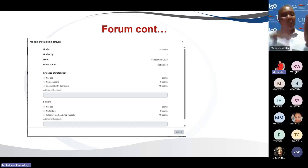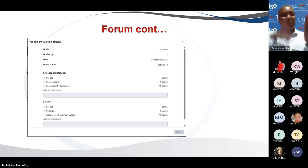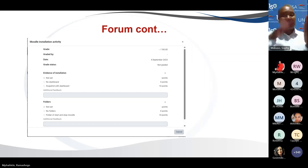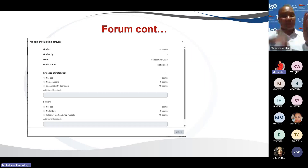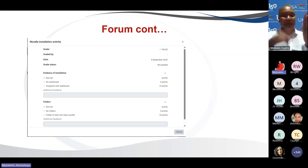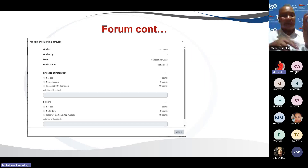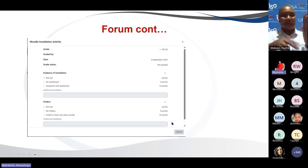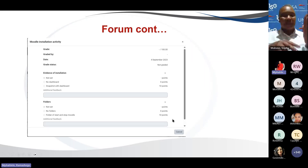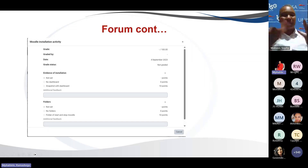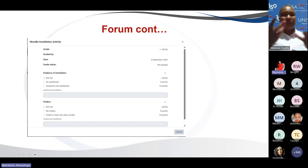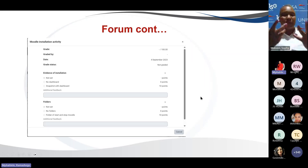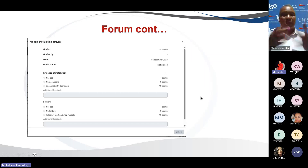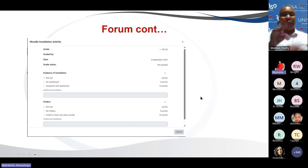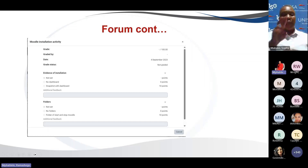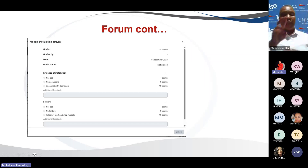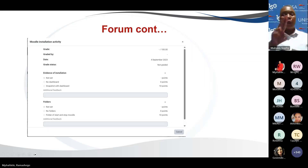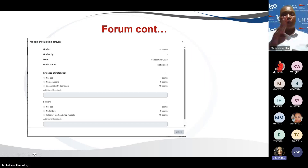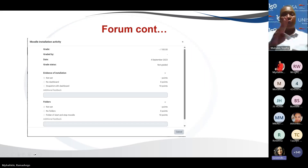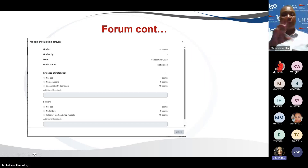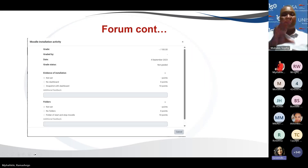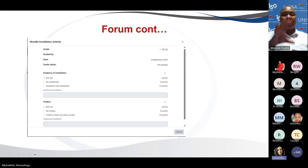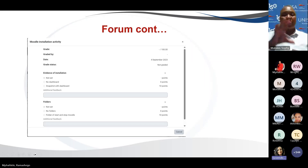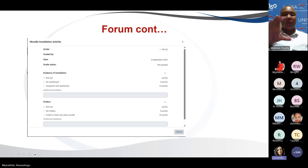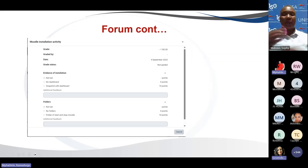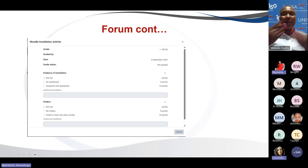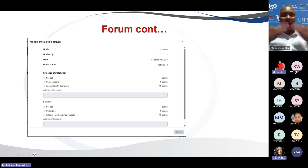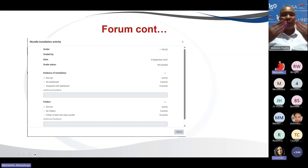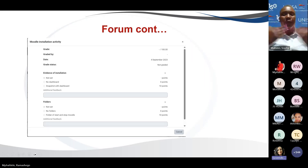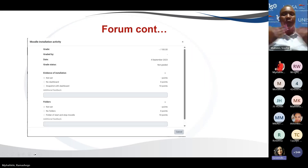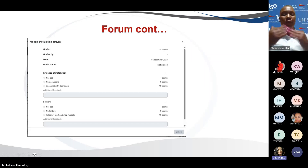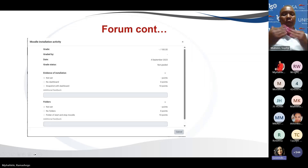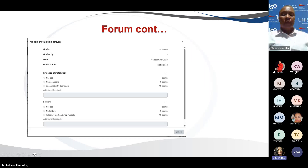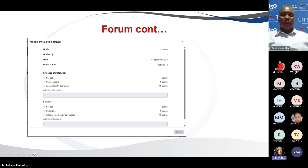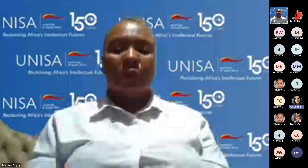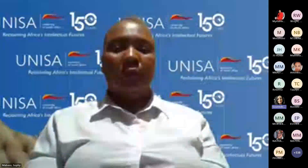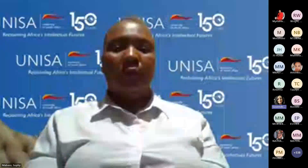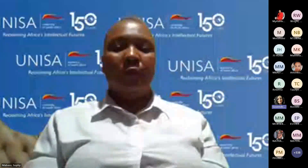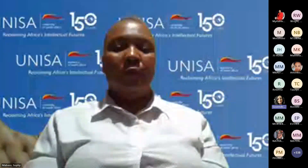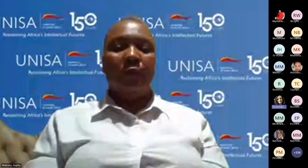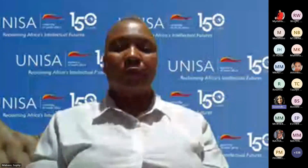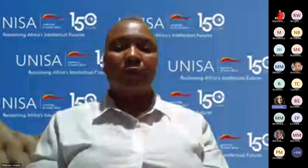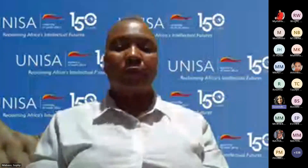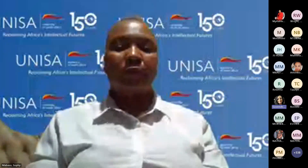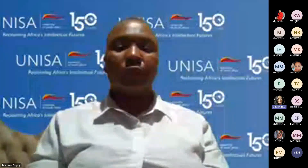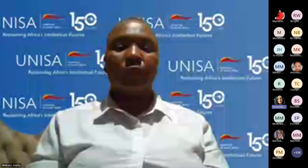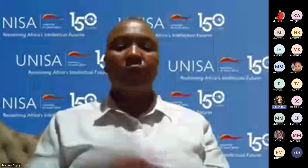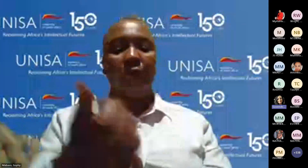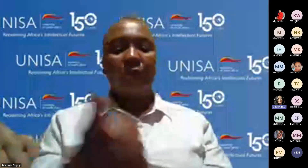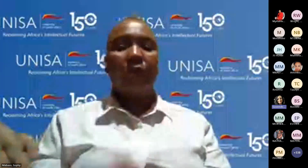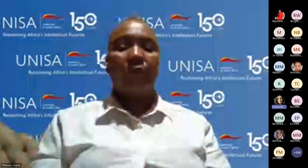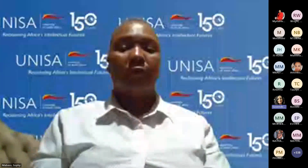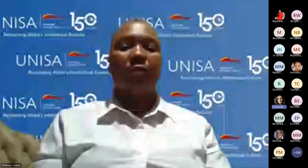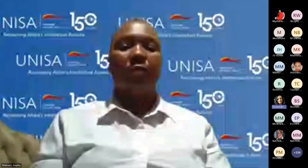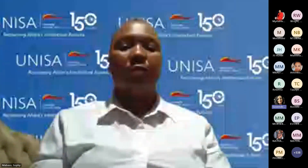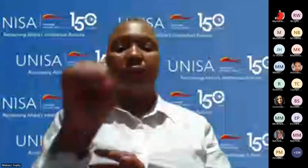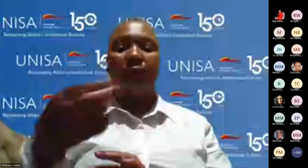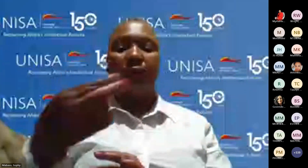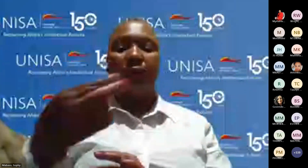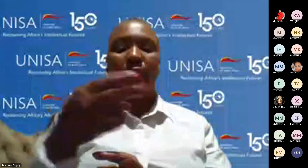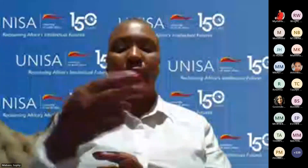the rubric. Thank you. Thank you, Dr. Mphahlele. Okay, the next, Shemaine, over to